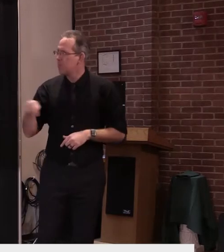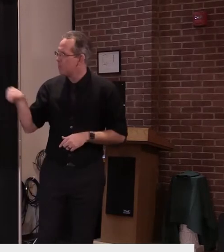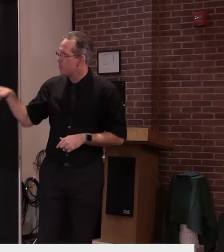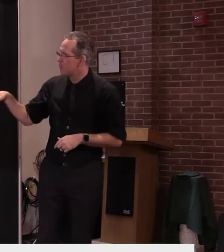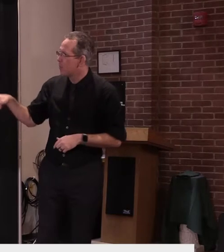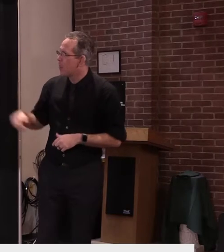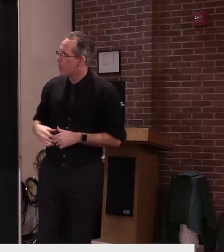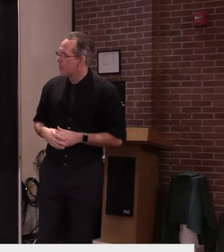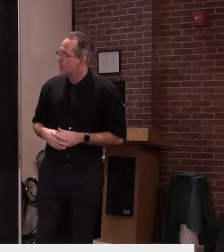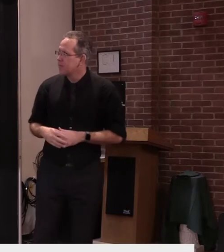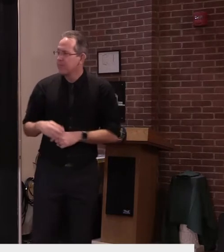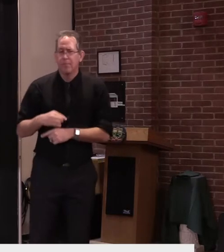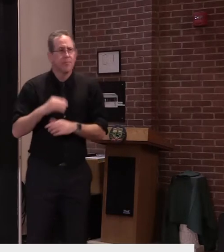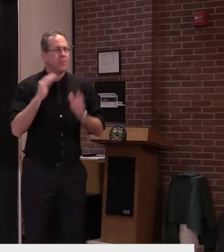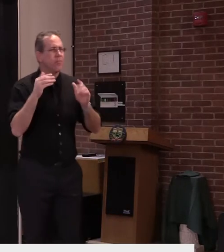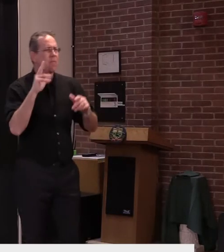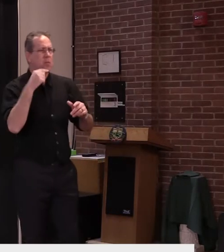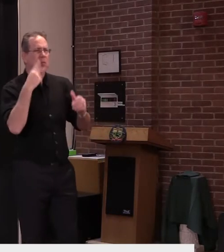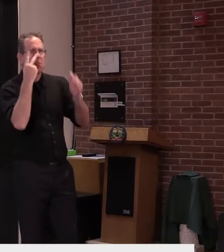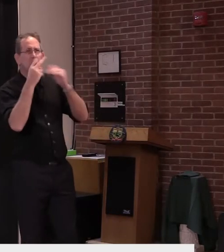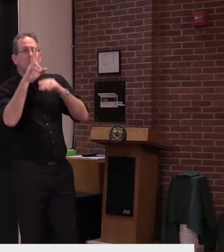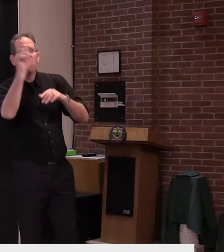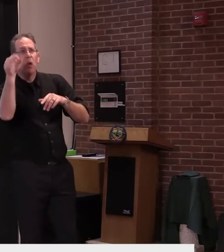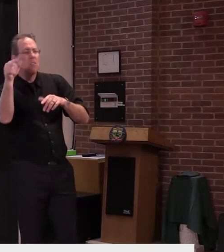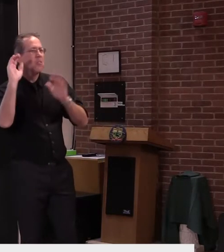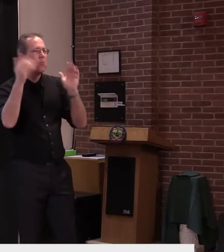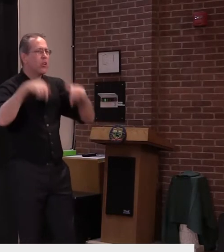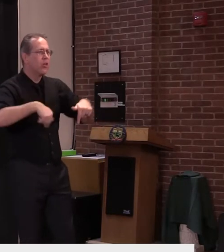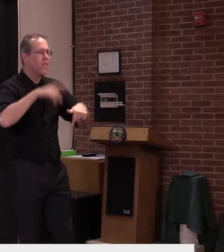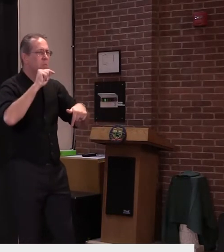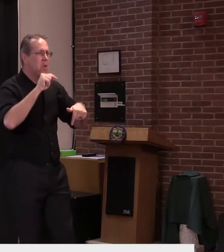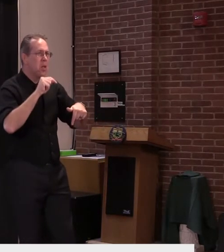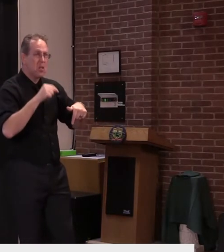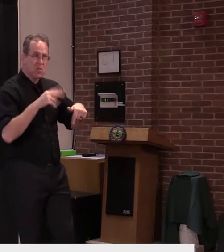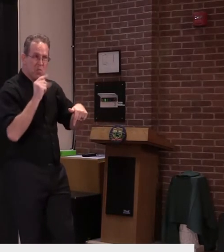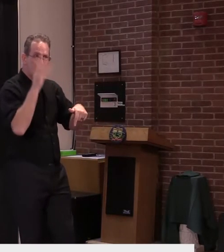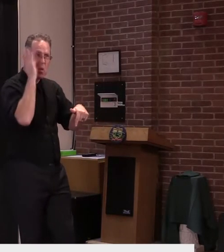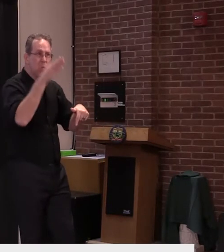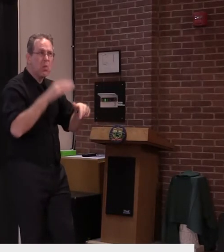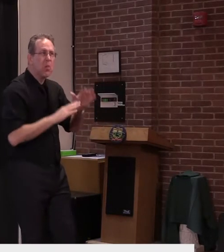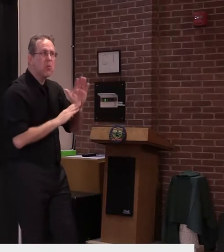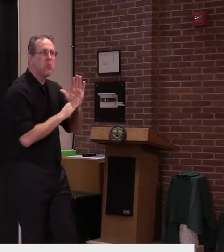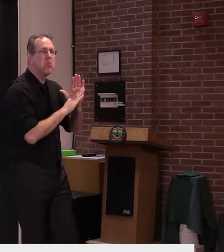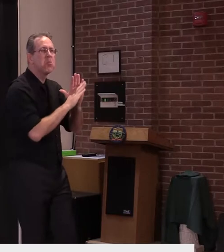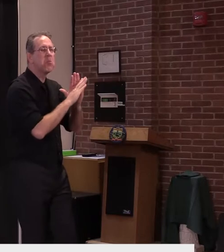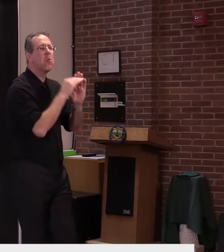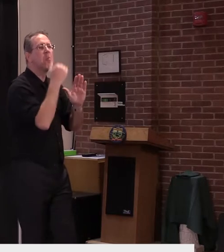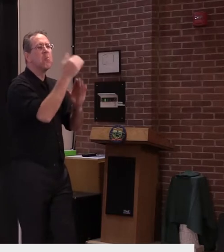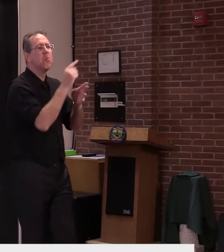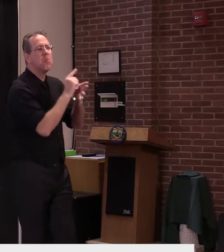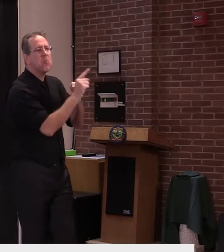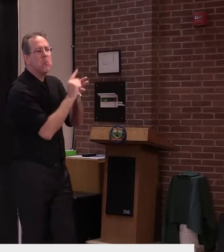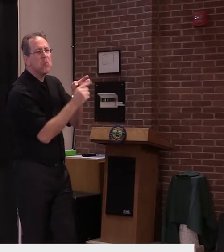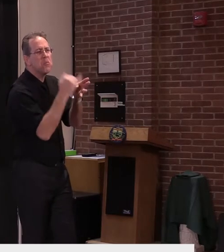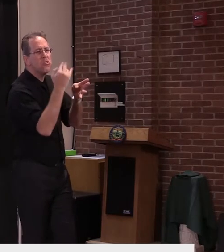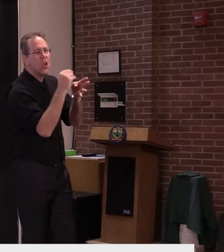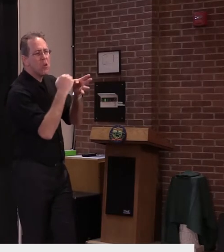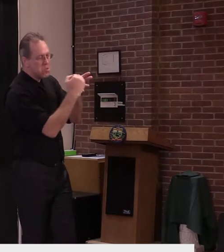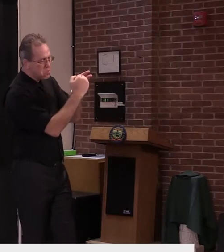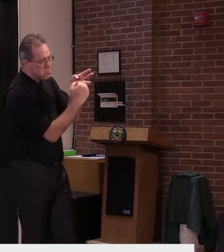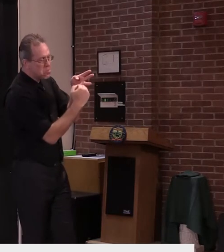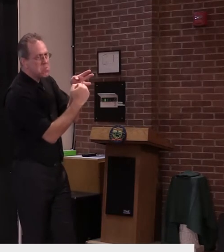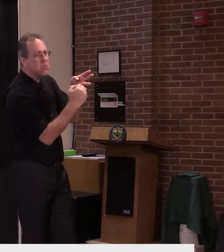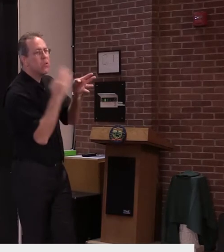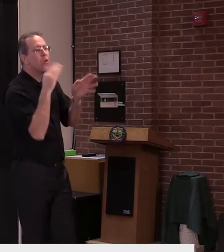higher through the next 3 or 4 weeks, but then at the end of January, toward the beginning of February, showing some slowing signs there